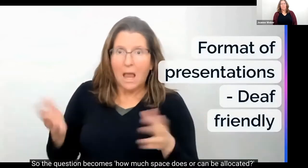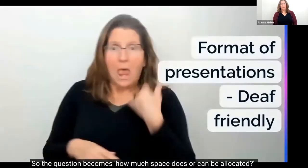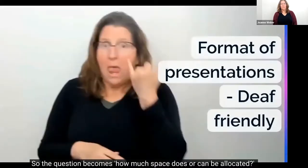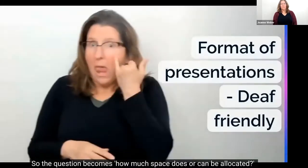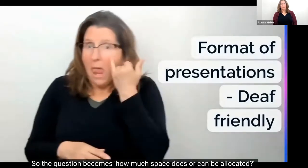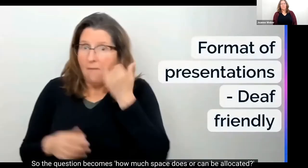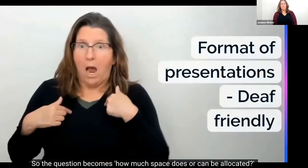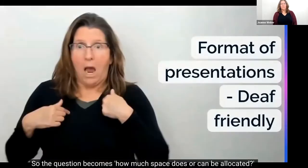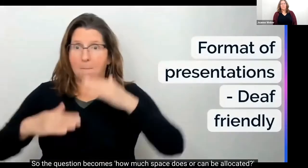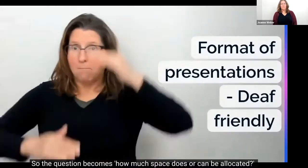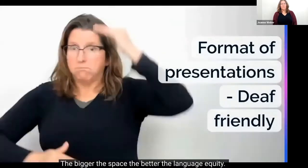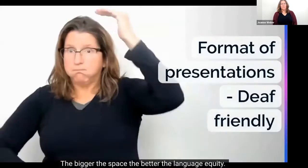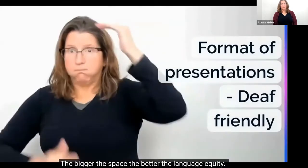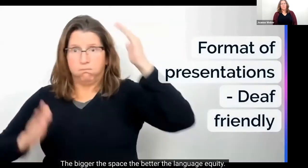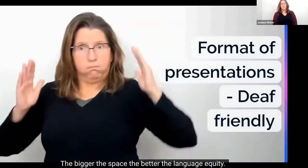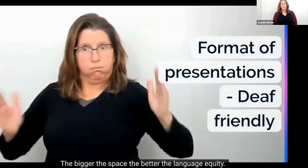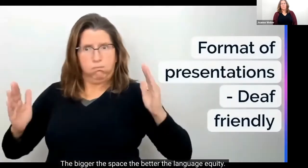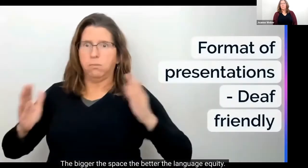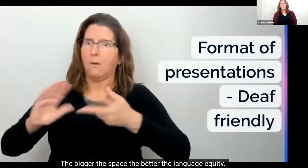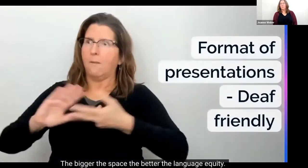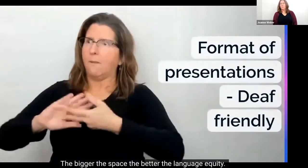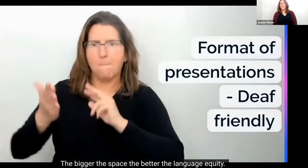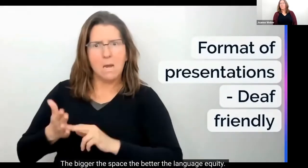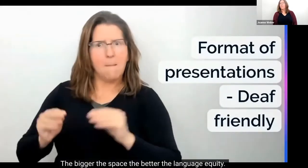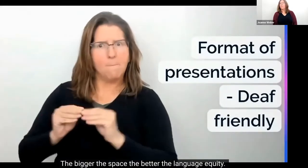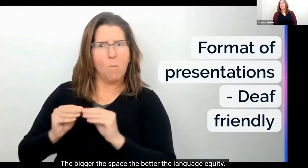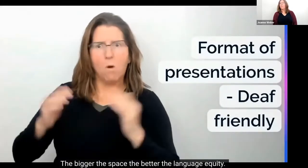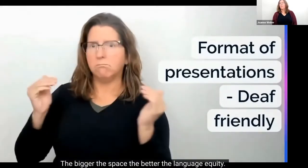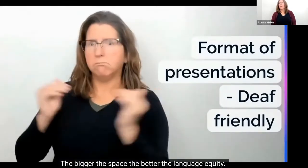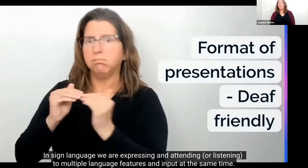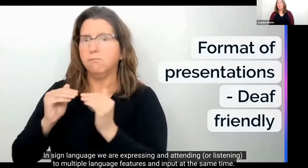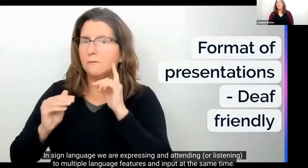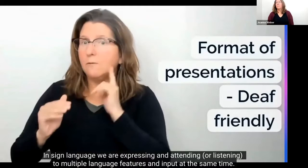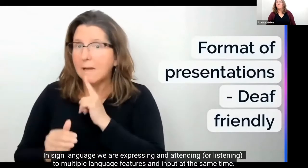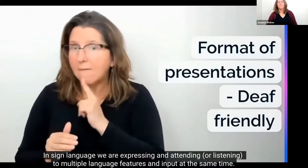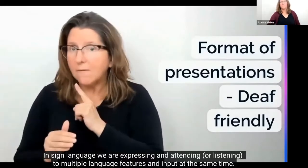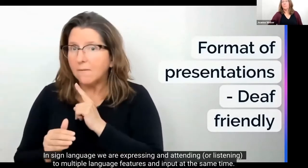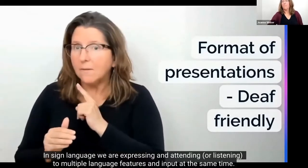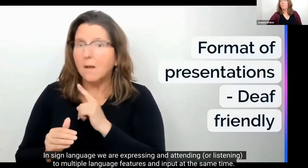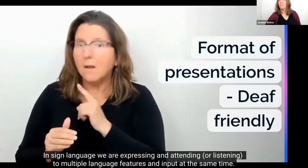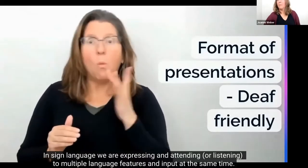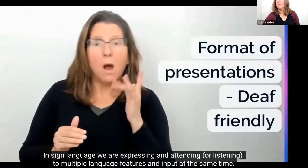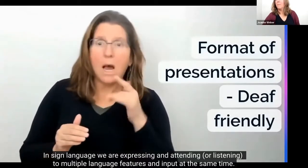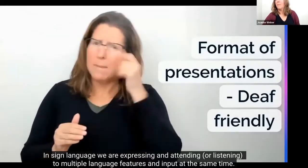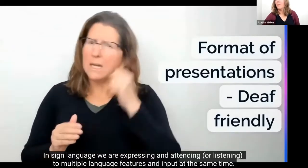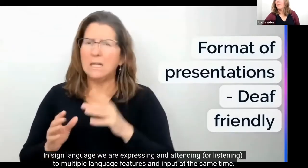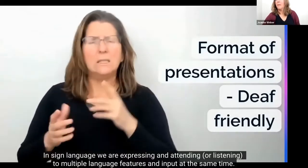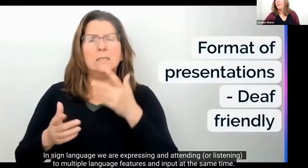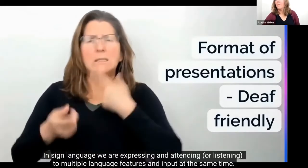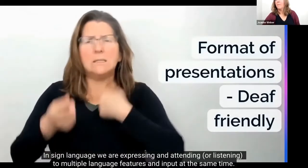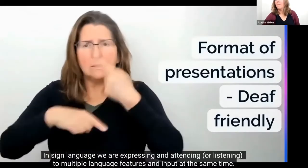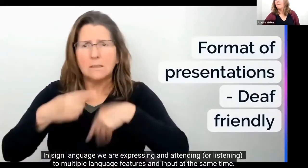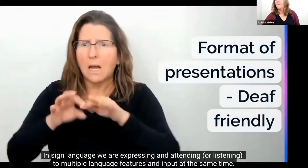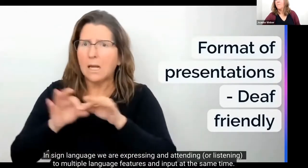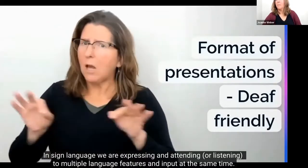or can be allocated? The bigger the space, the better the language equity. In sign language, we are expressing and attending